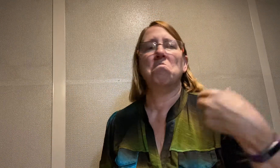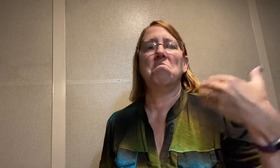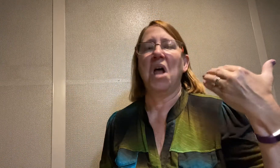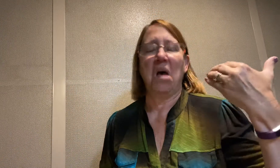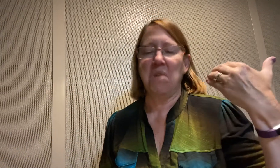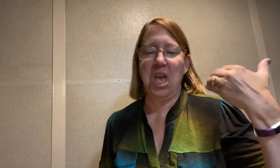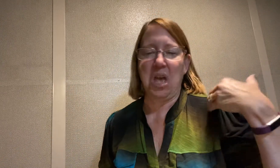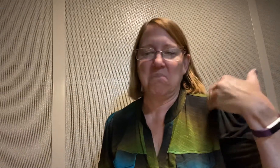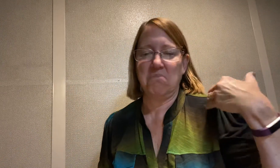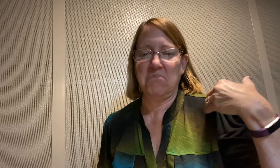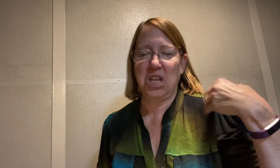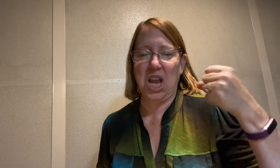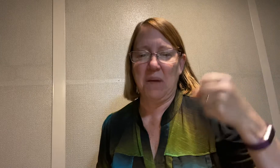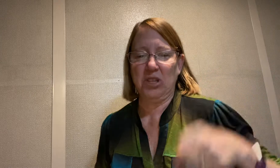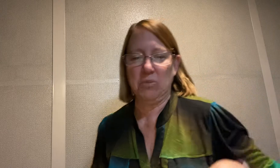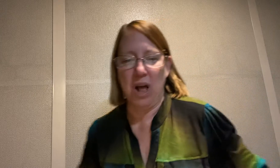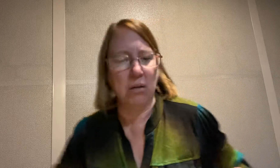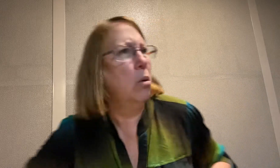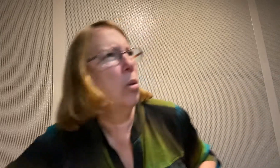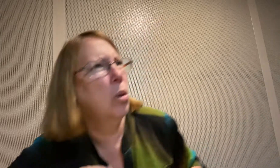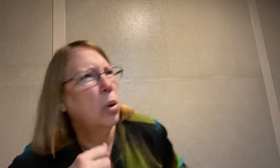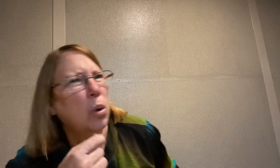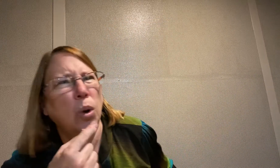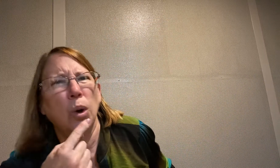"Not me," said Captain Smollett.